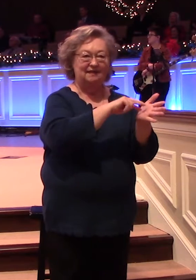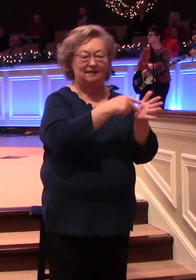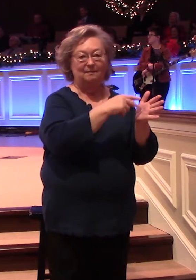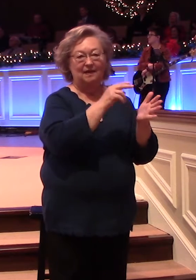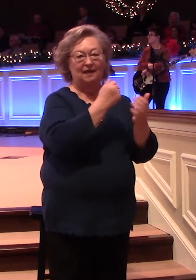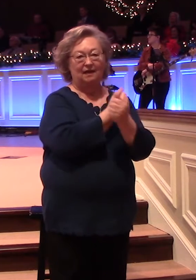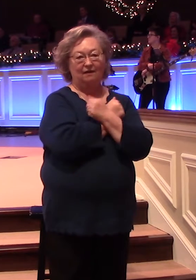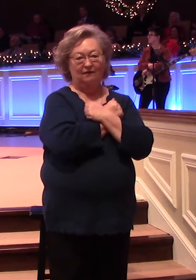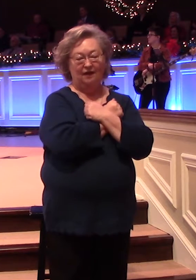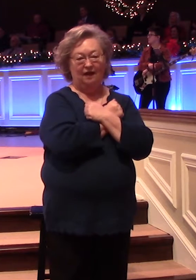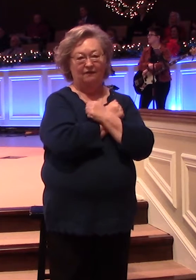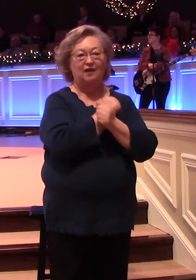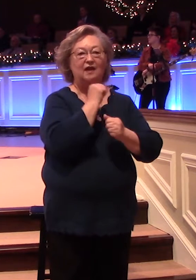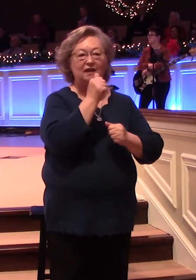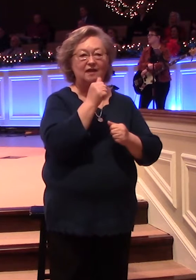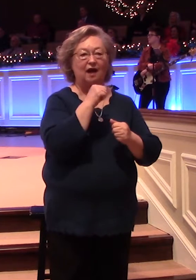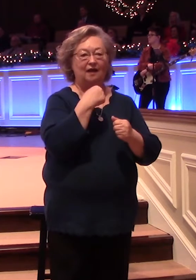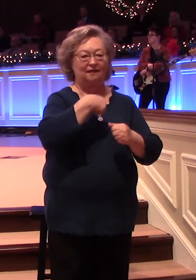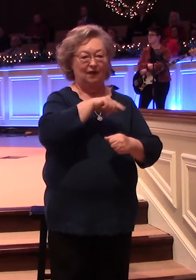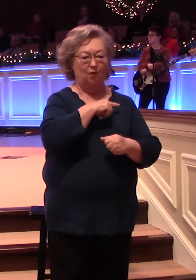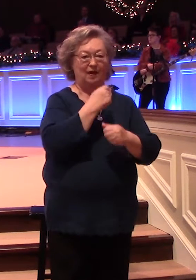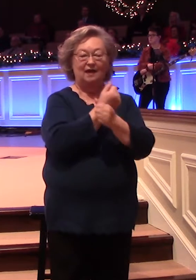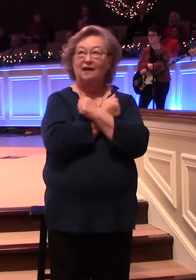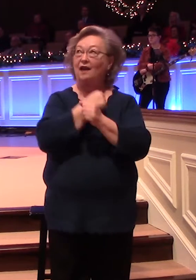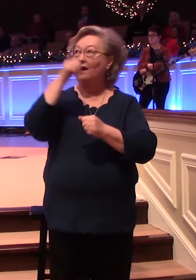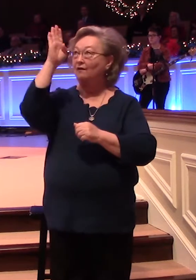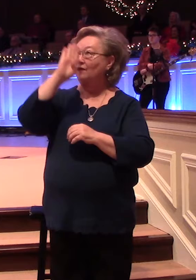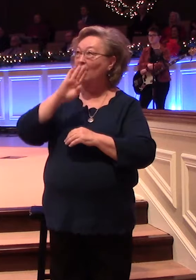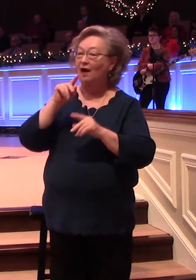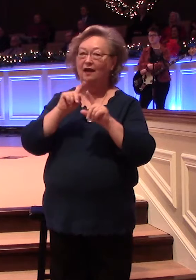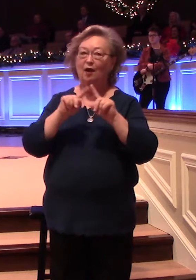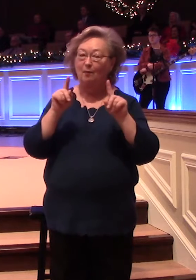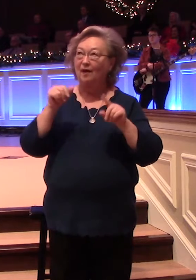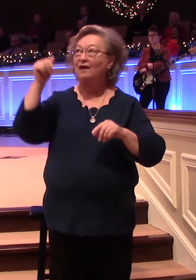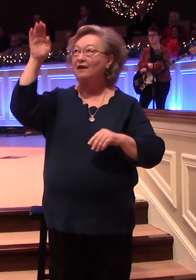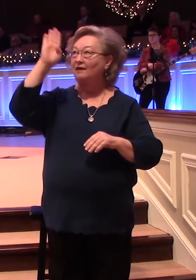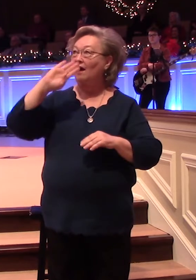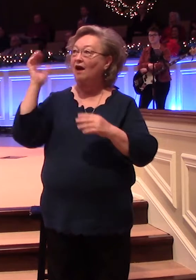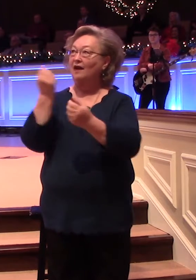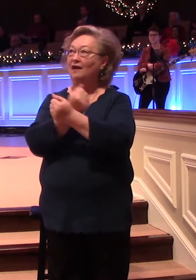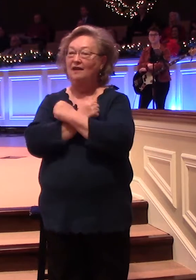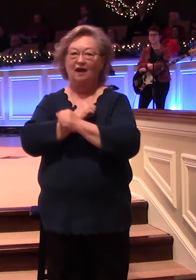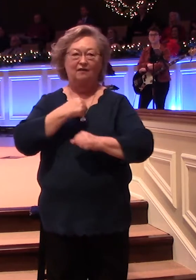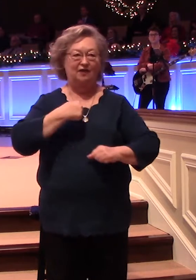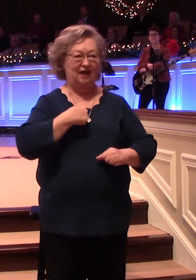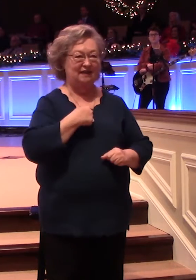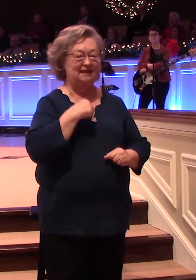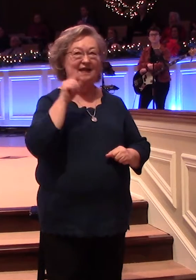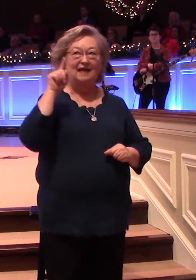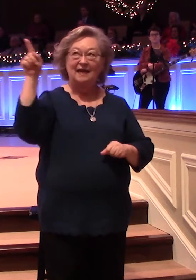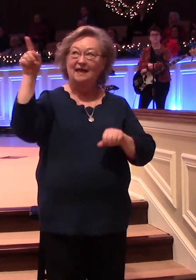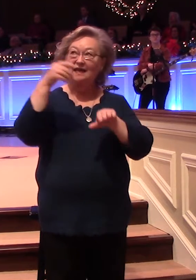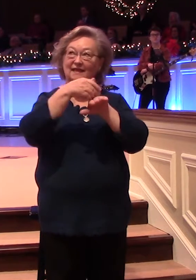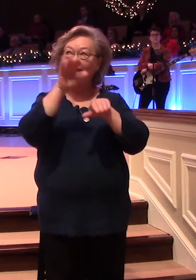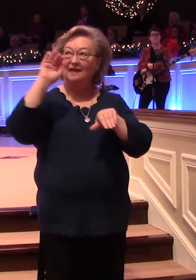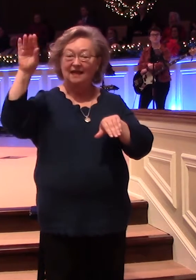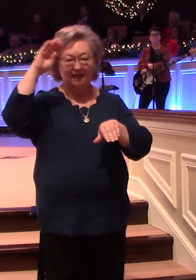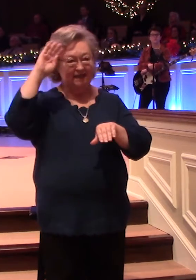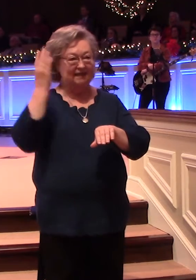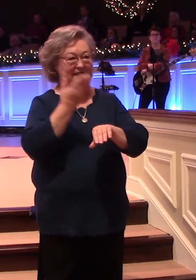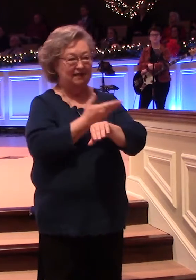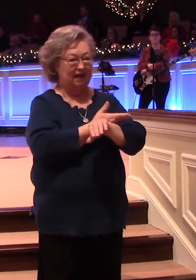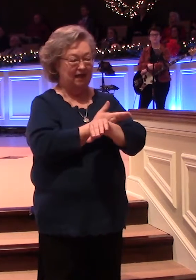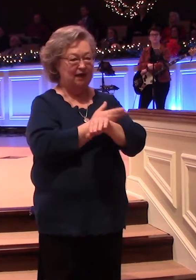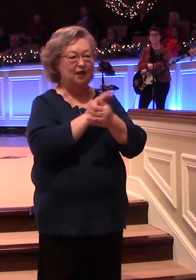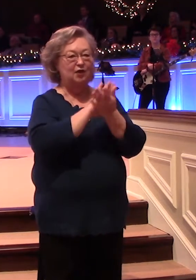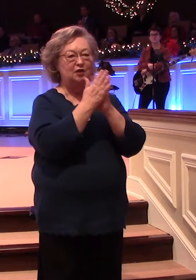that he loved us and sent his Son to be the propitiation for our sins. Beloved,